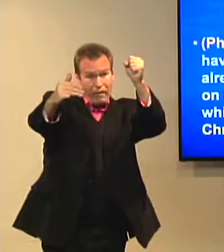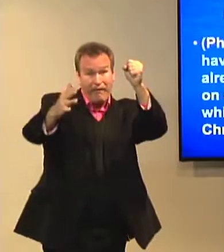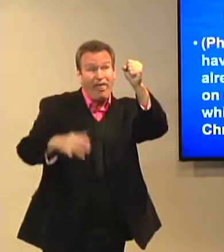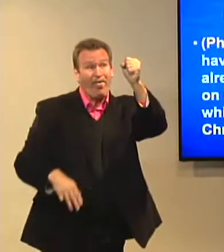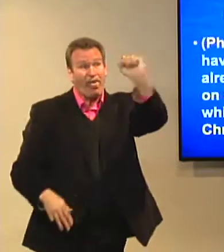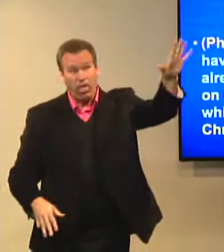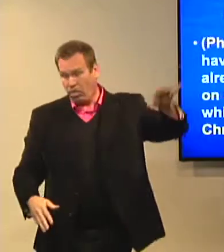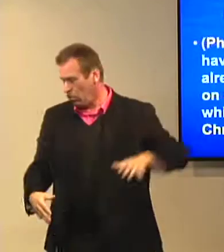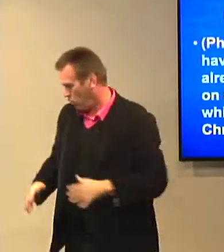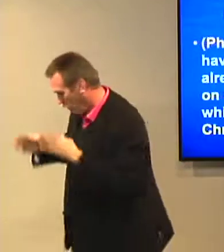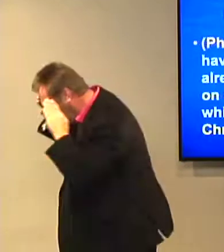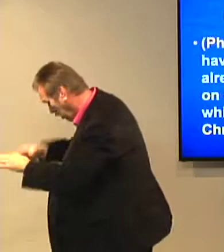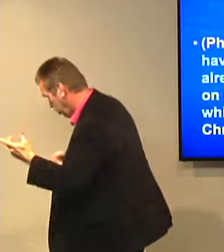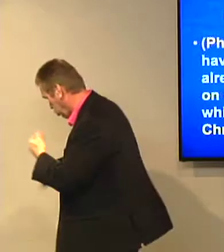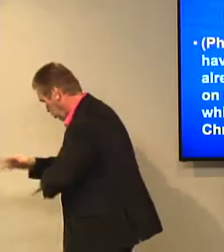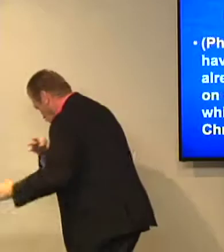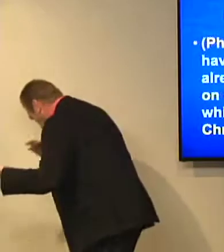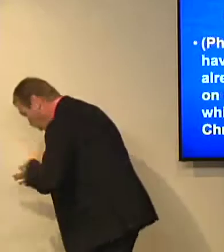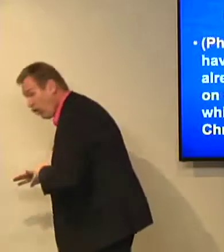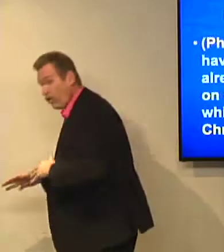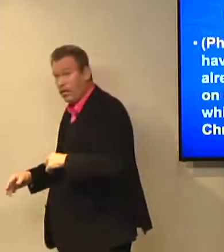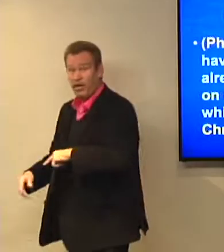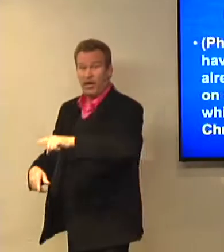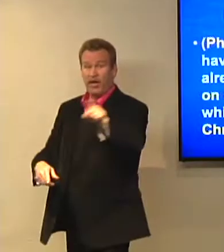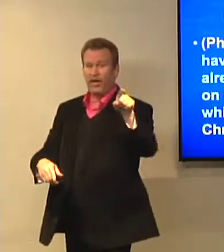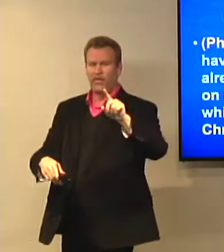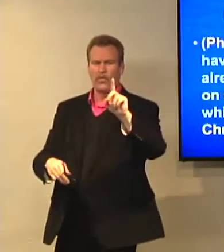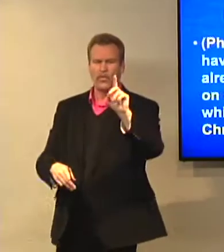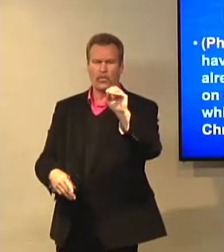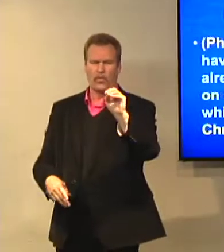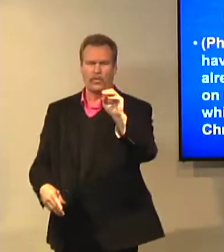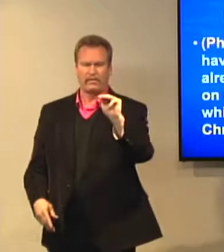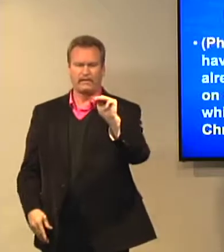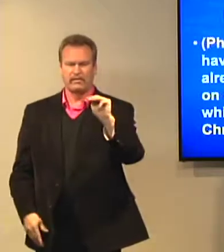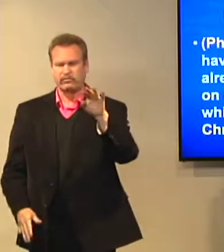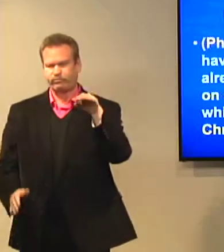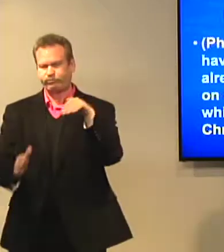God. We let go of God and try to focus on fixing all these things.